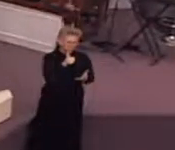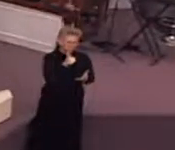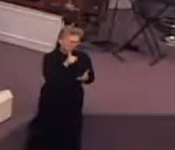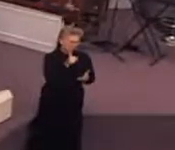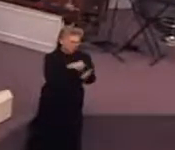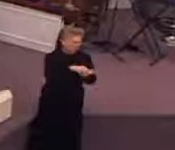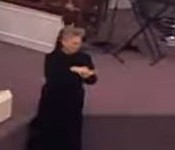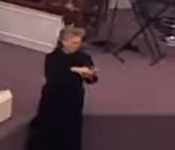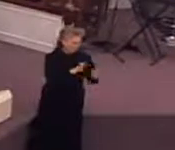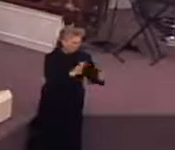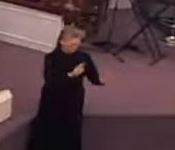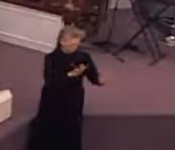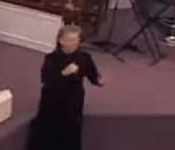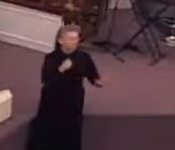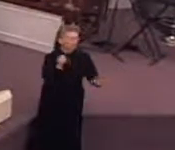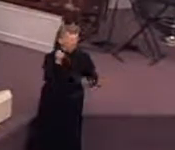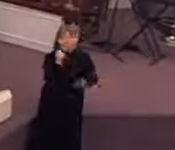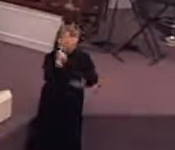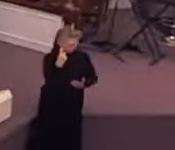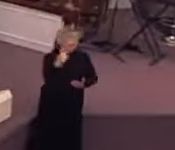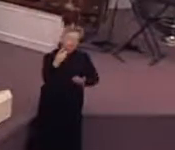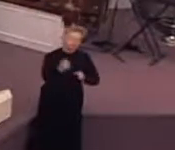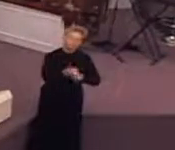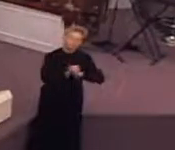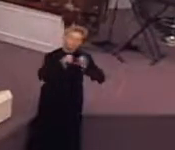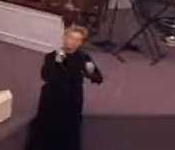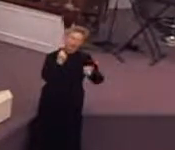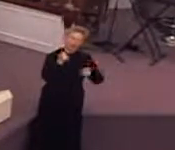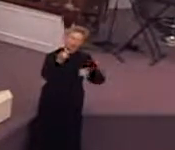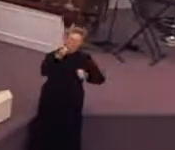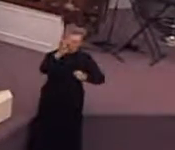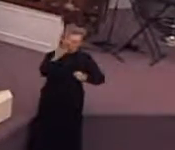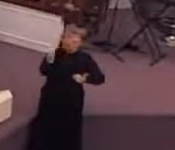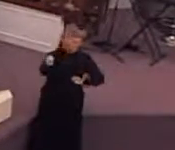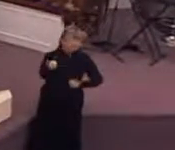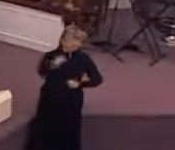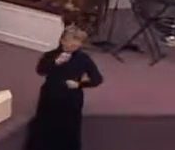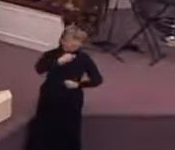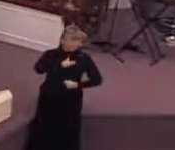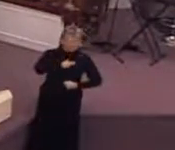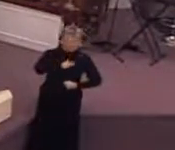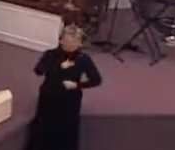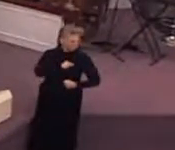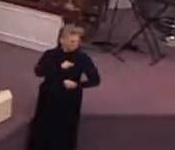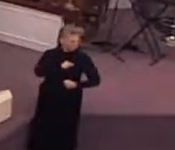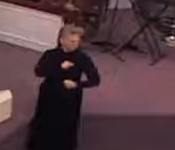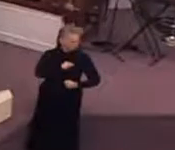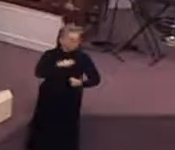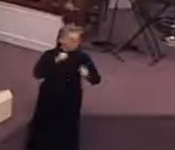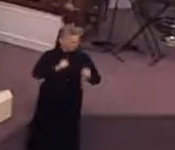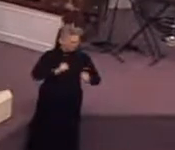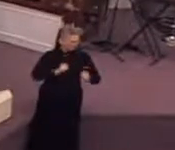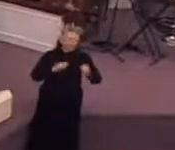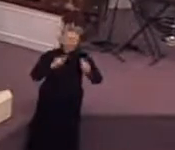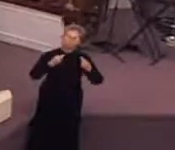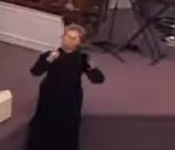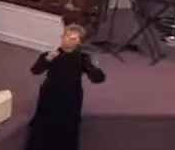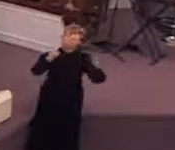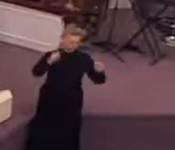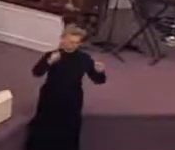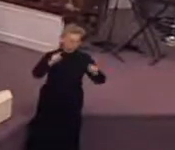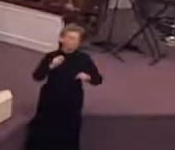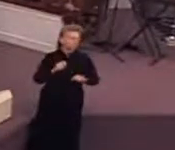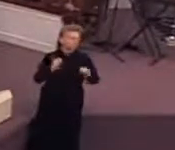But we got to understand tonight that there is a mighty power that God has given to us. And that we can do great exploits